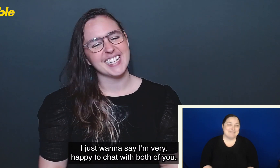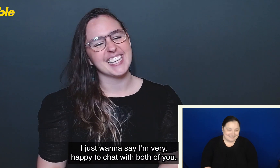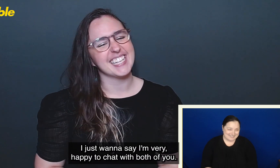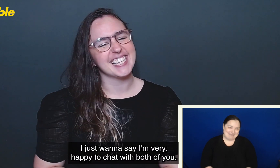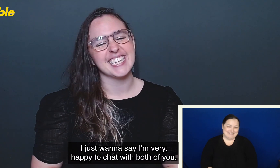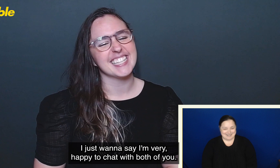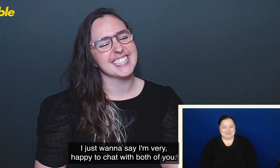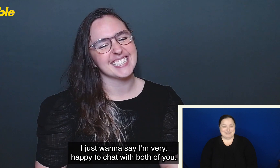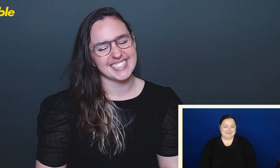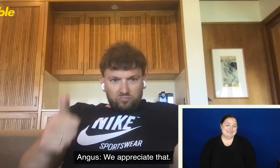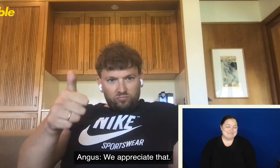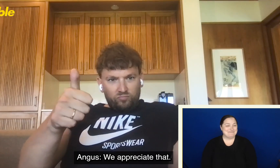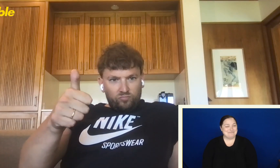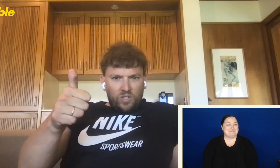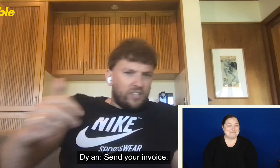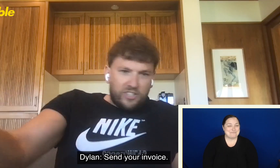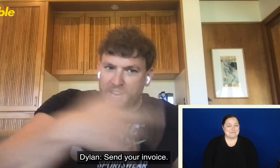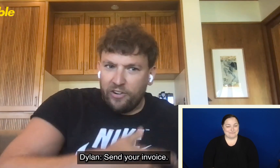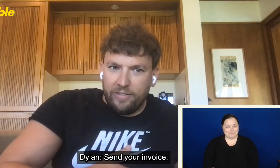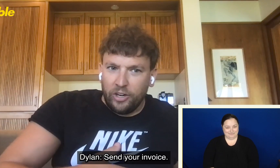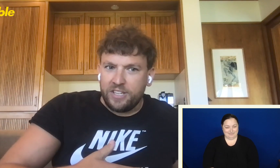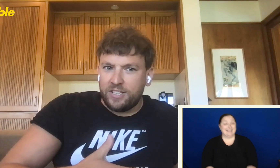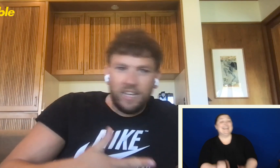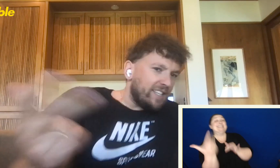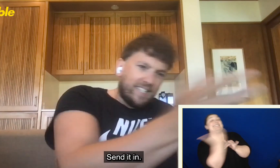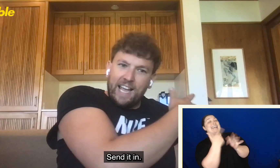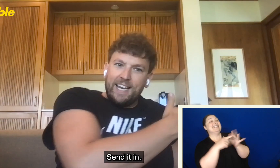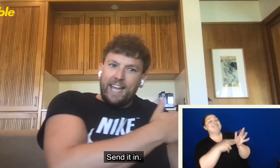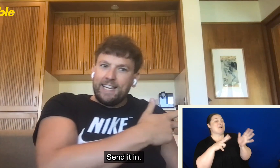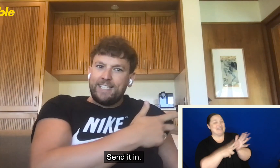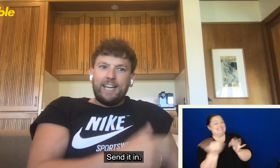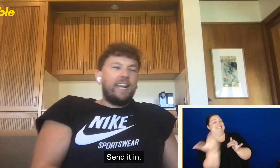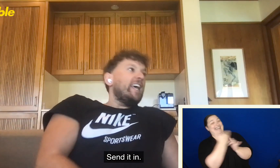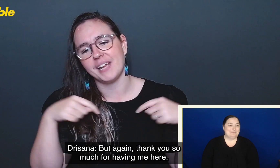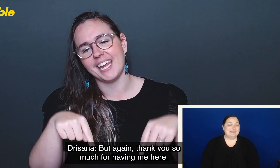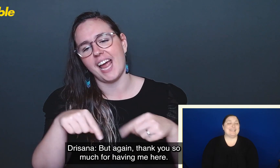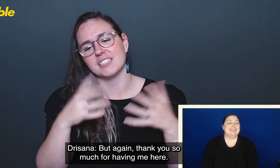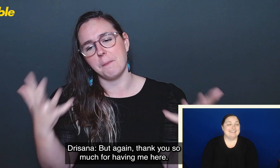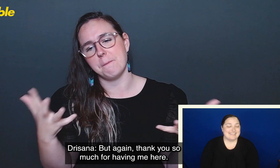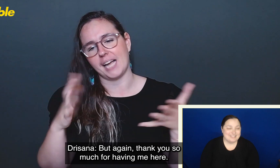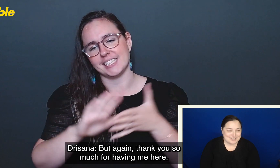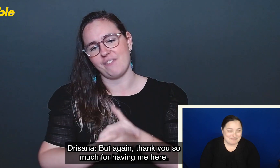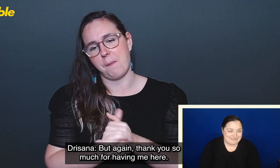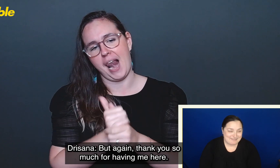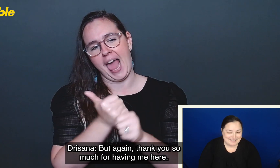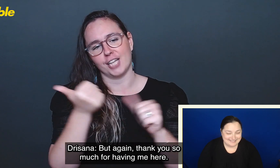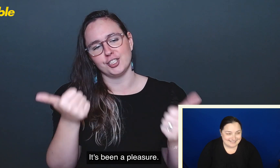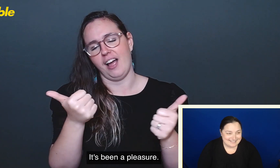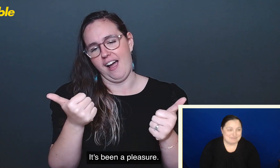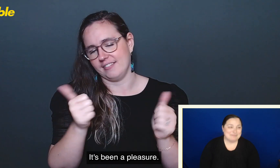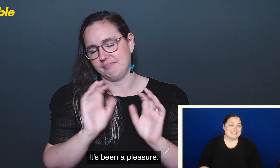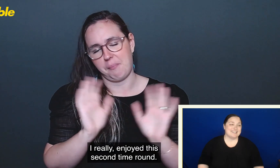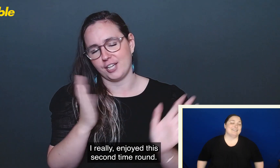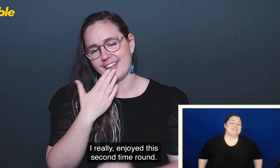I'm very, very happy to chat with both of you. Send your invoice. Send it in. But again, thank you so much for having me here.